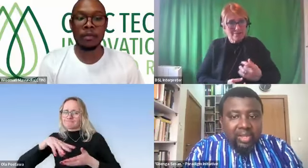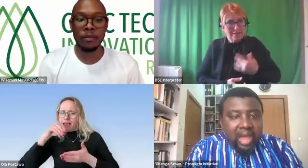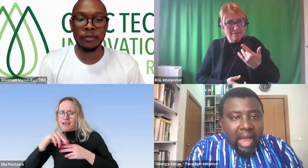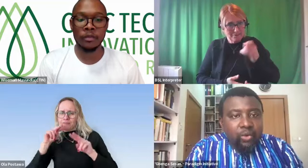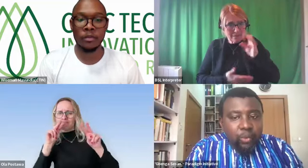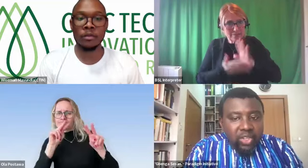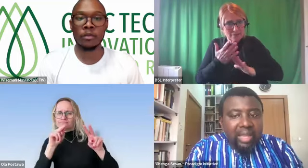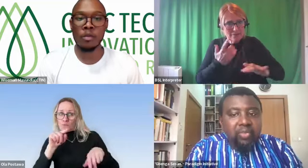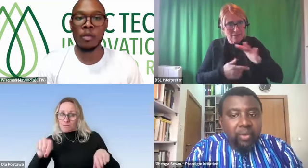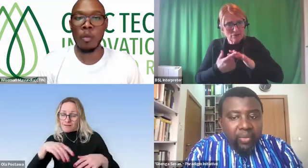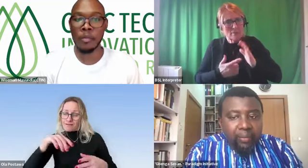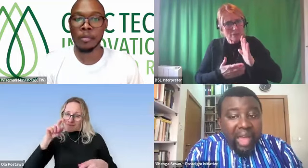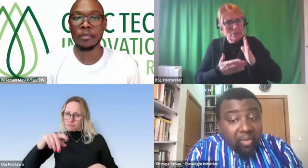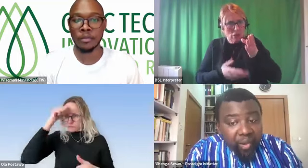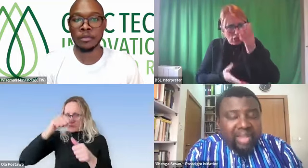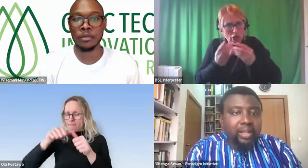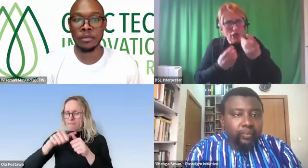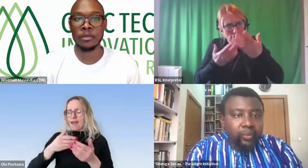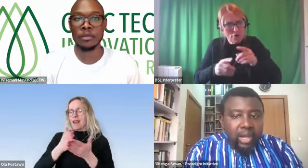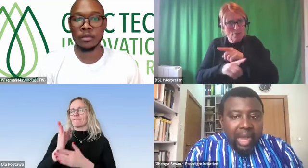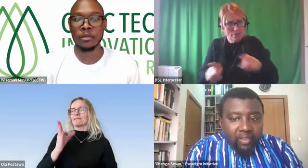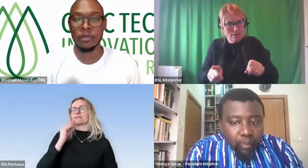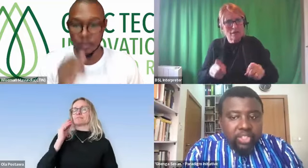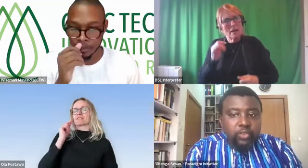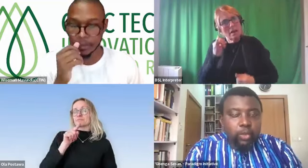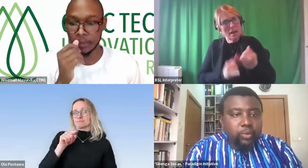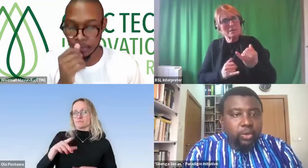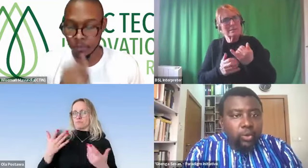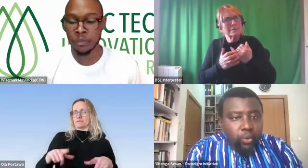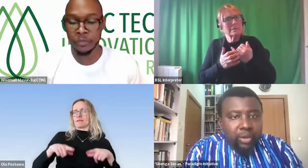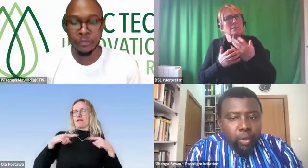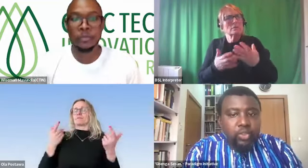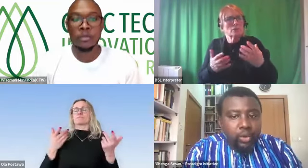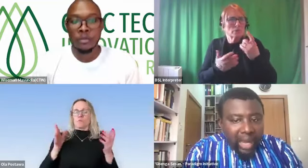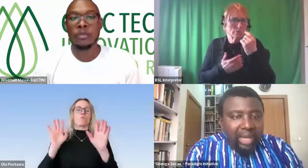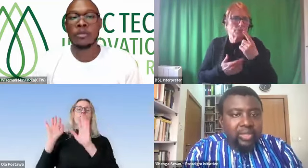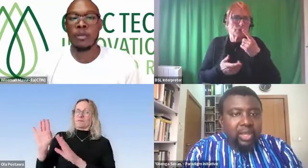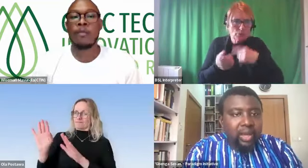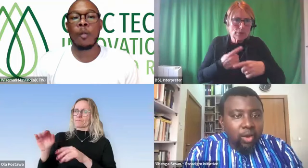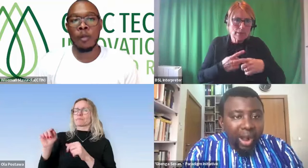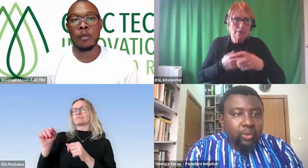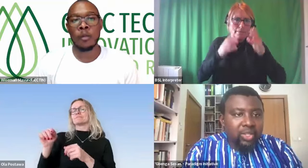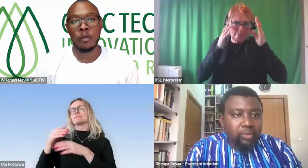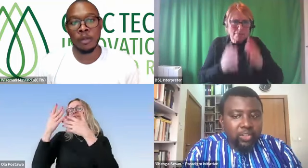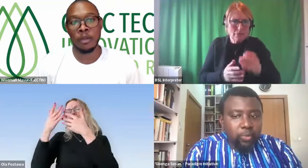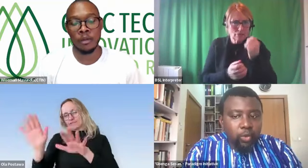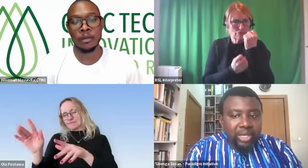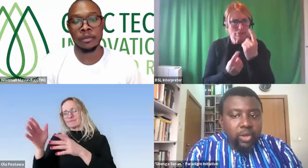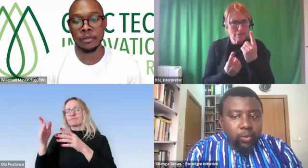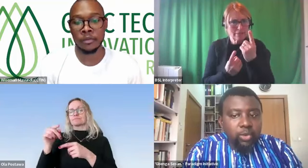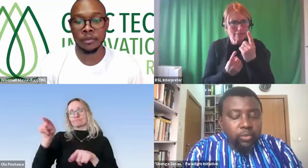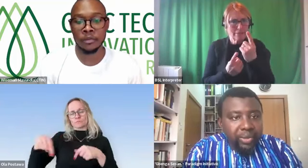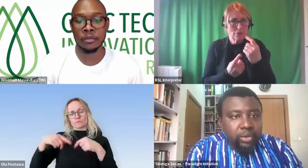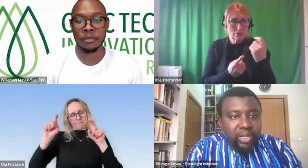these areas, and we must learn from them. And finally, as much as possible, we must realize that while we celebrate